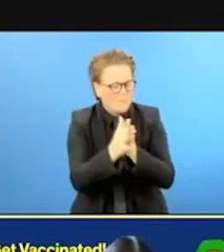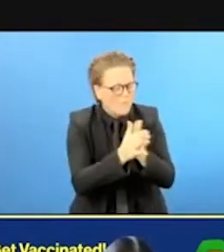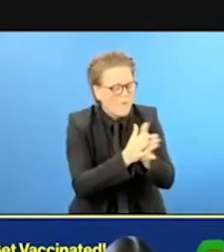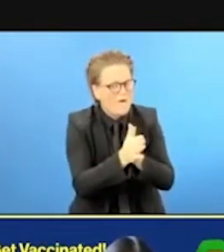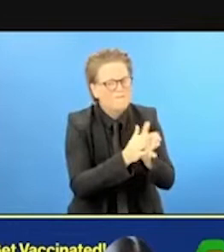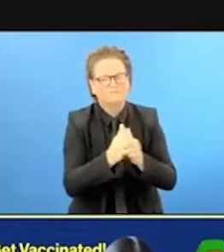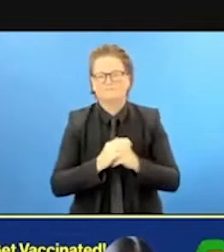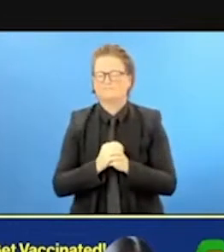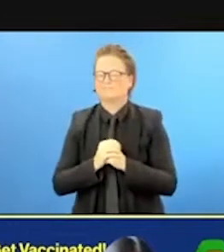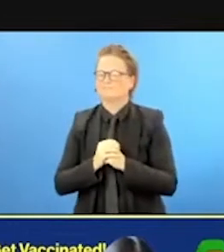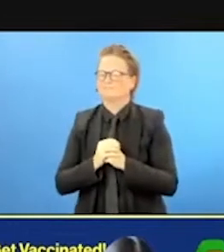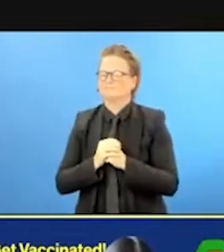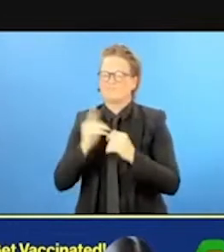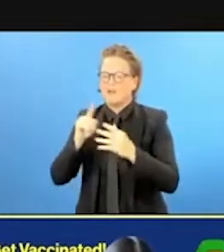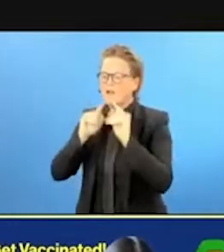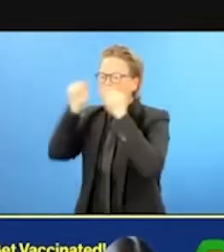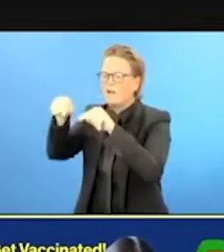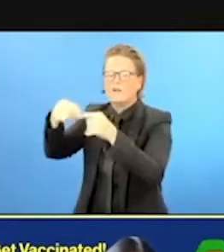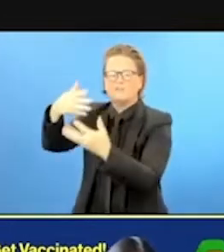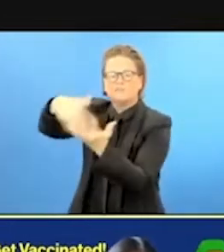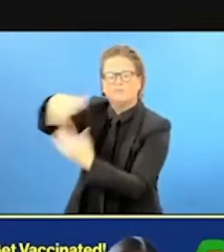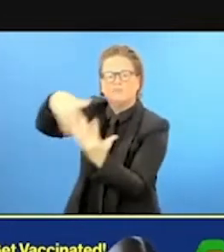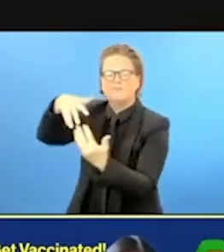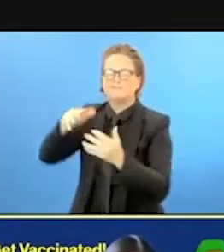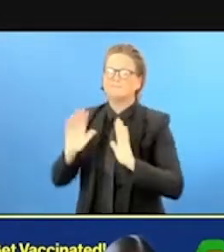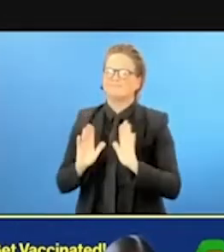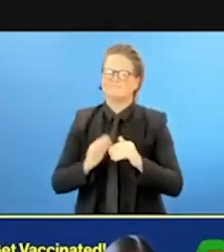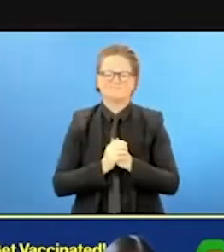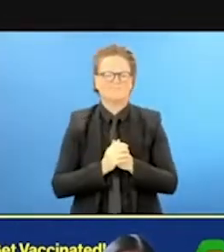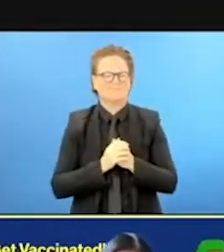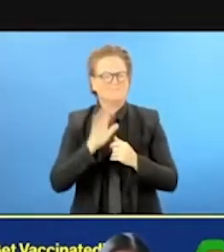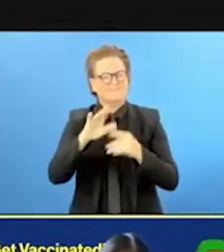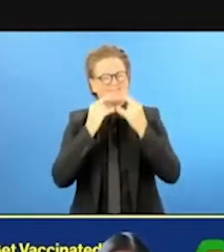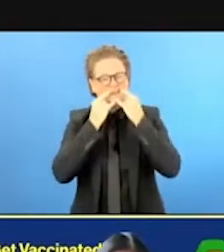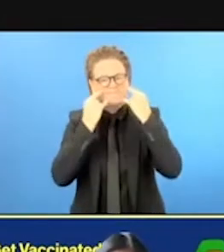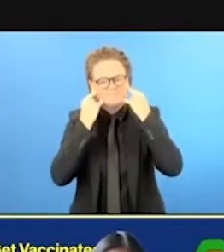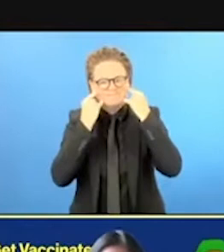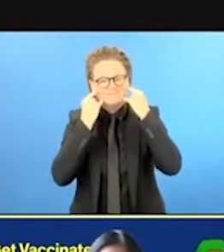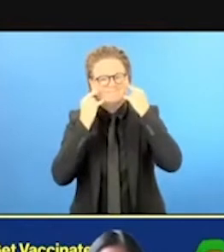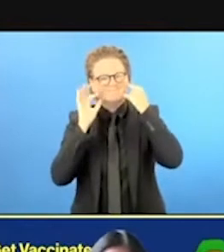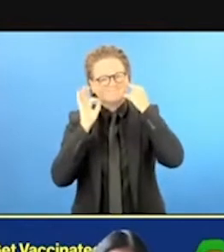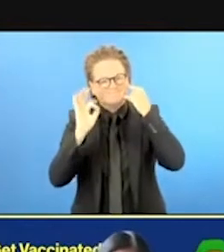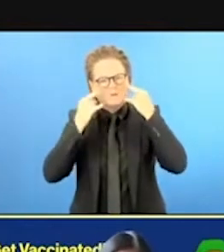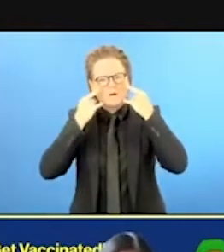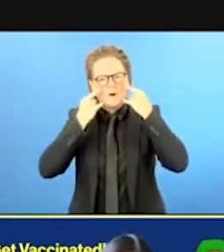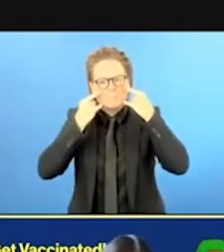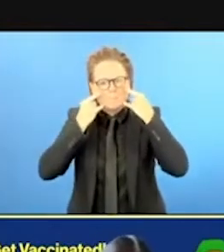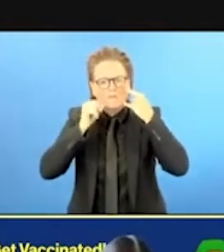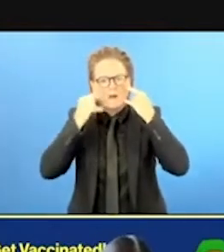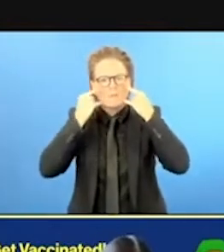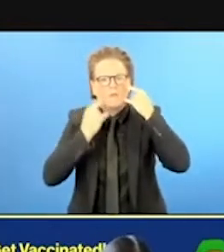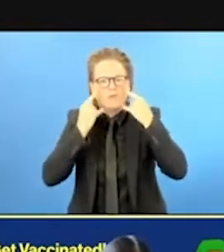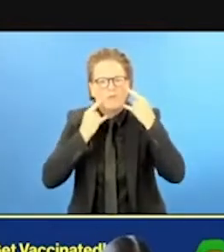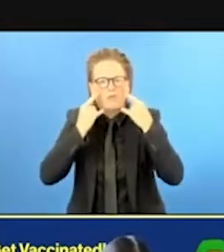distancing, and wearing well-fitted masks. And then everyone should avoid medium and large size in-person